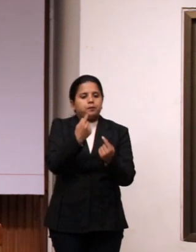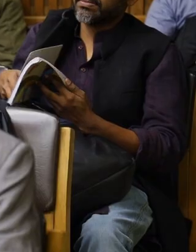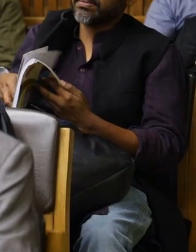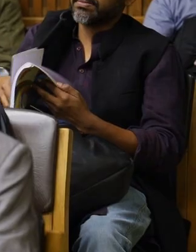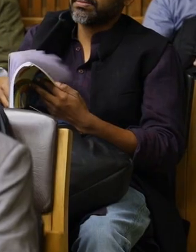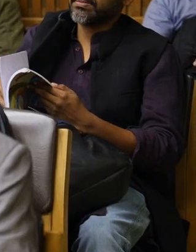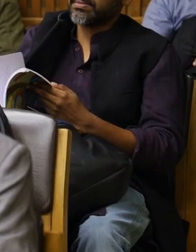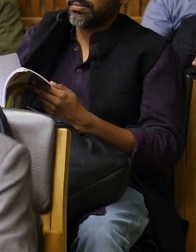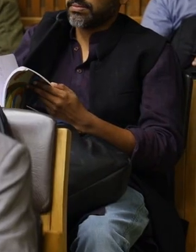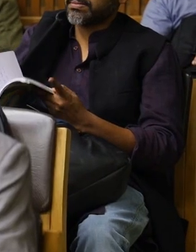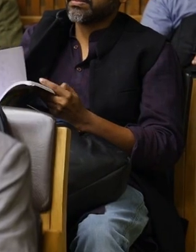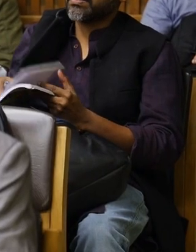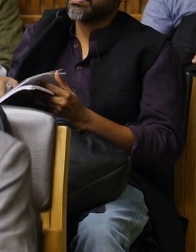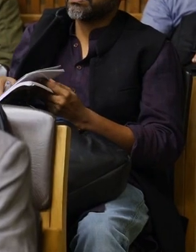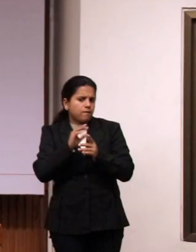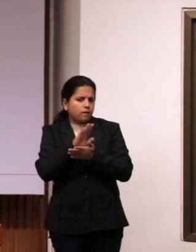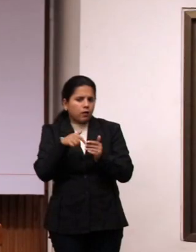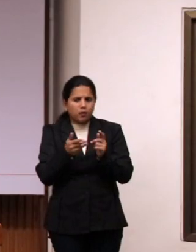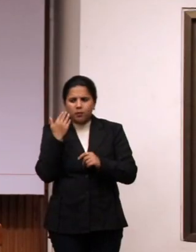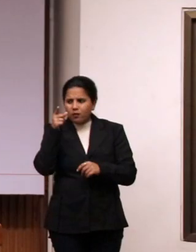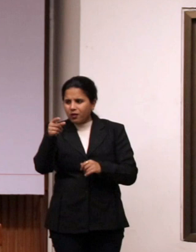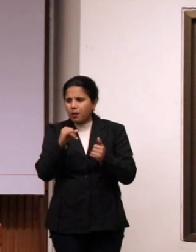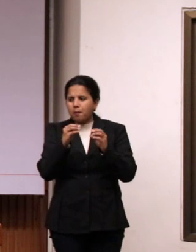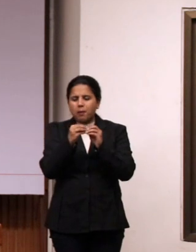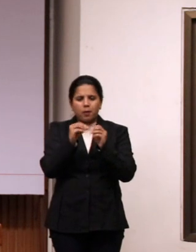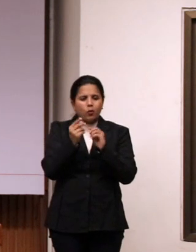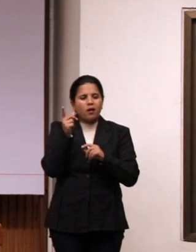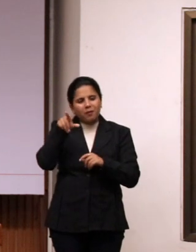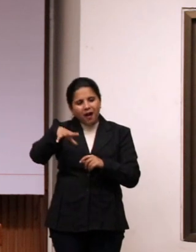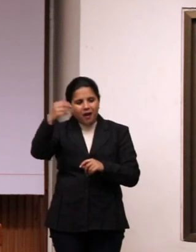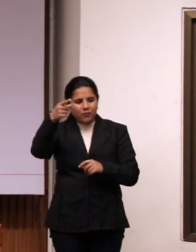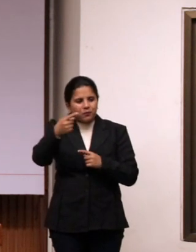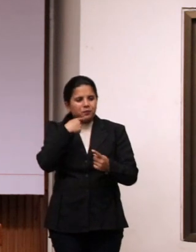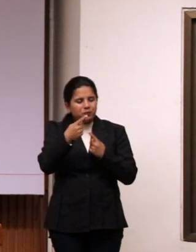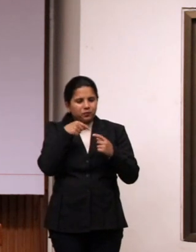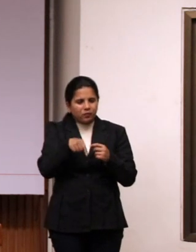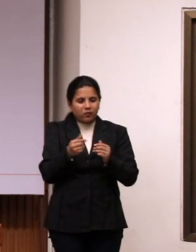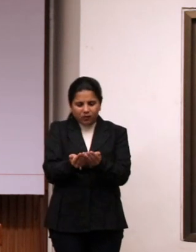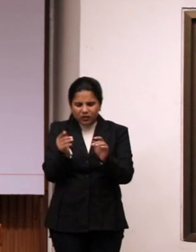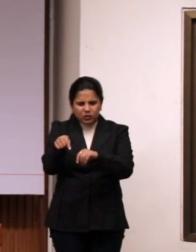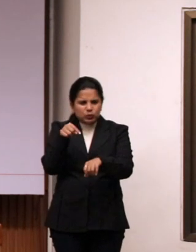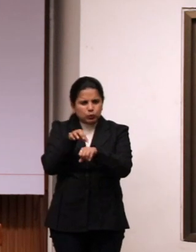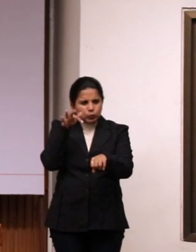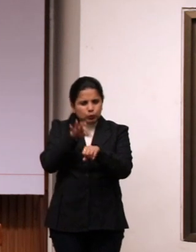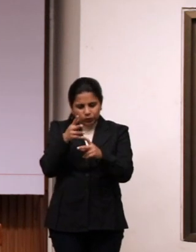Prosopis juliflora. Somebody was talking about Sue Babool outside. That you see now. So,